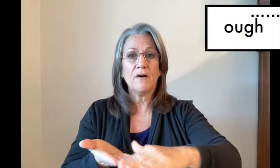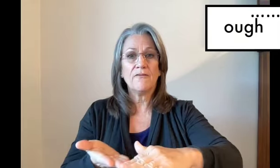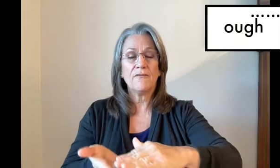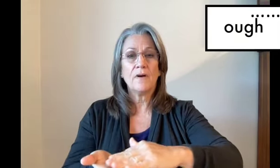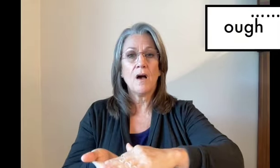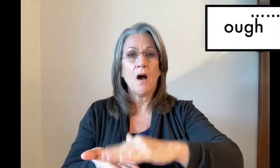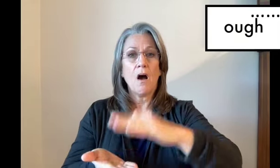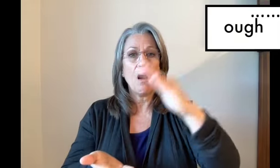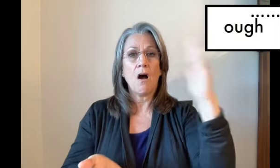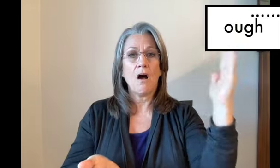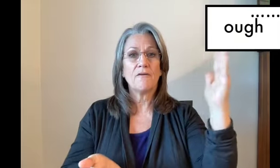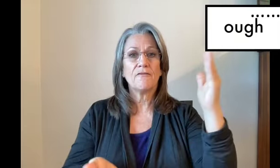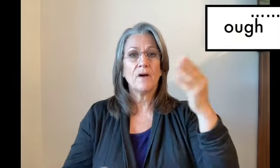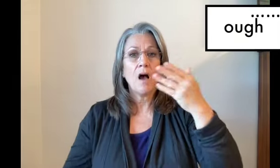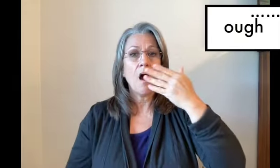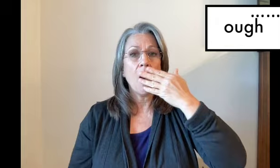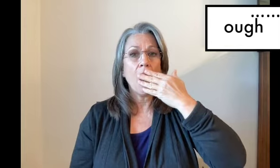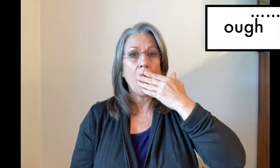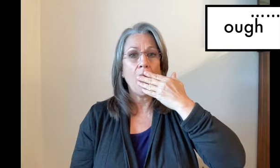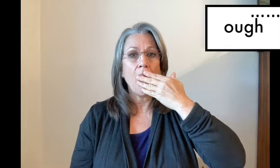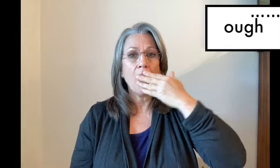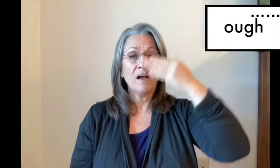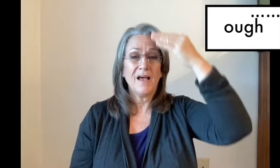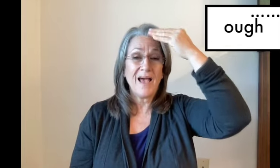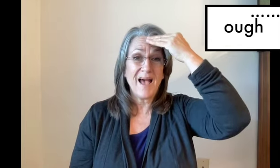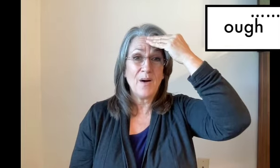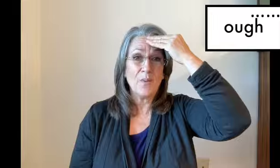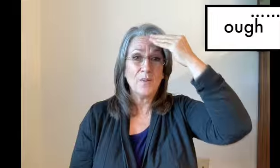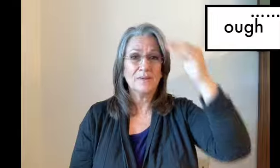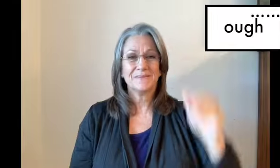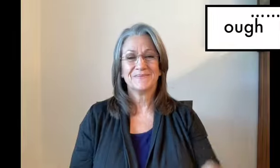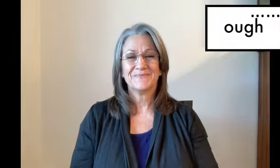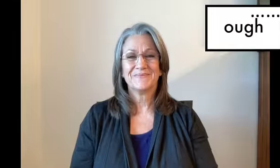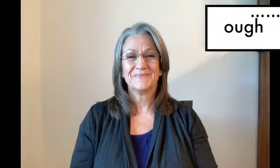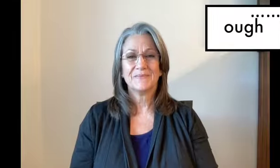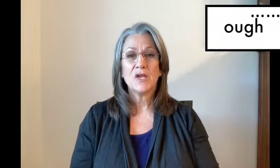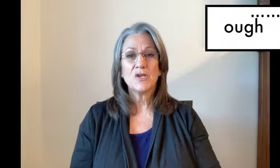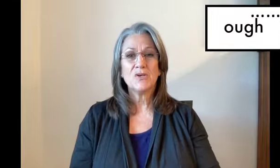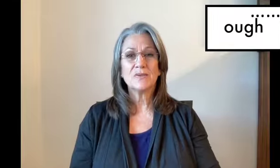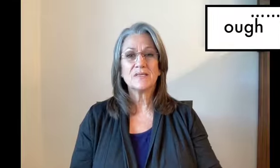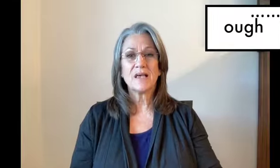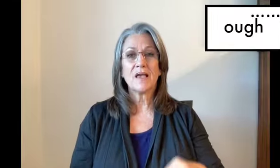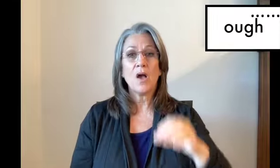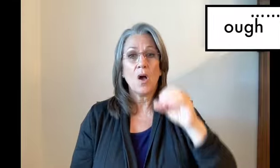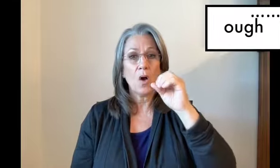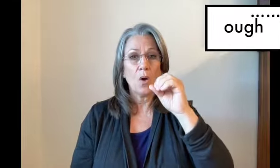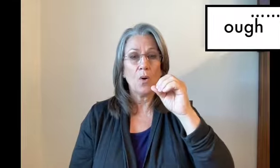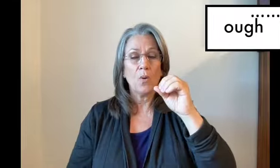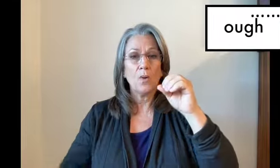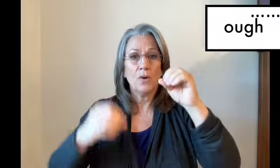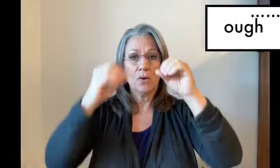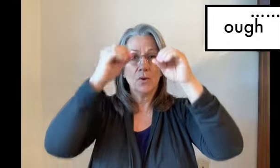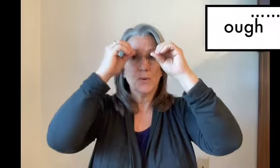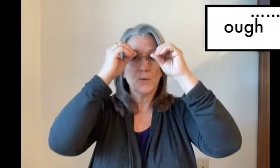uff, off, ah, ow. You say oh,